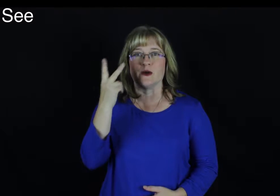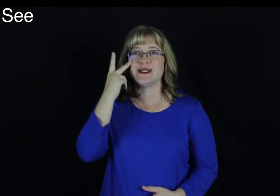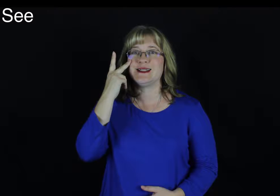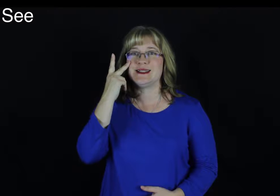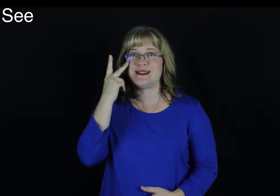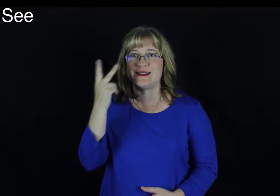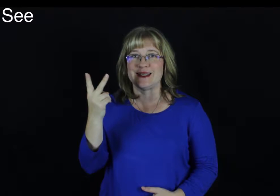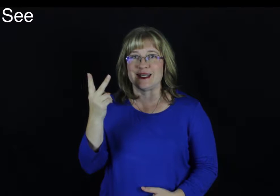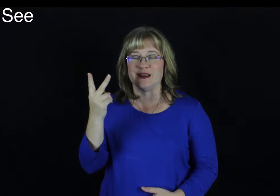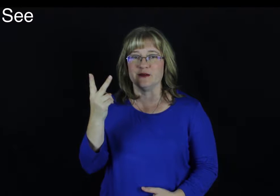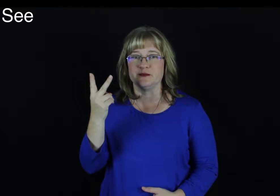out. See.